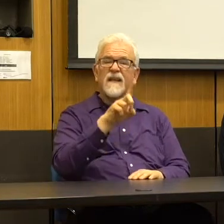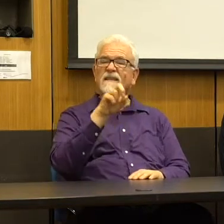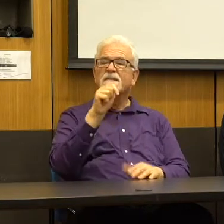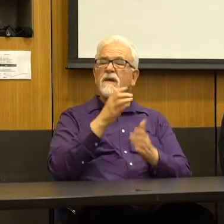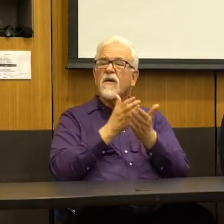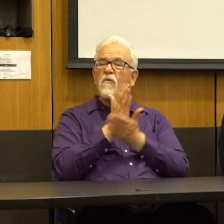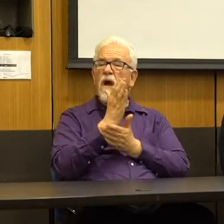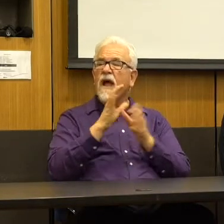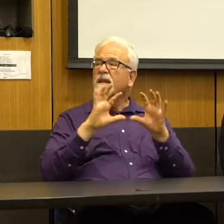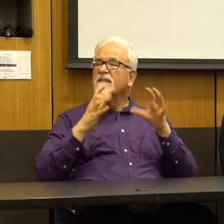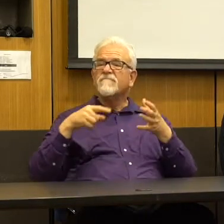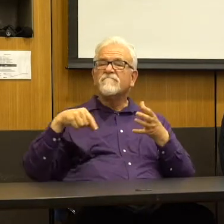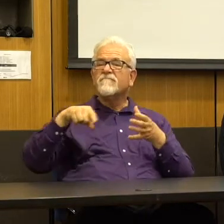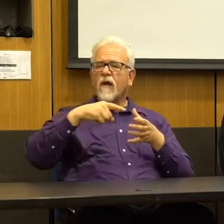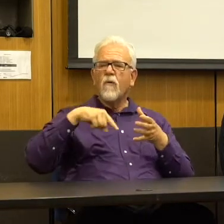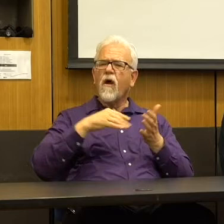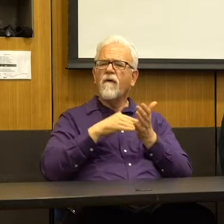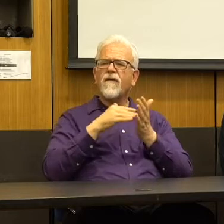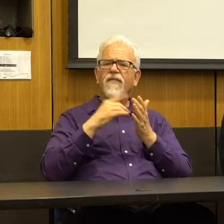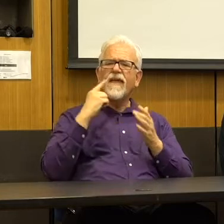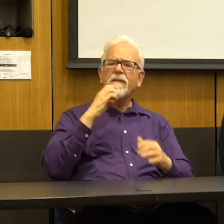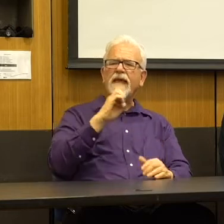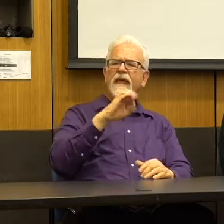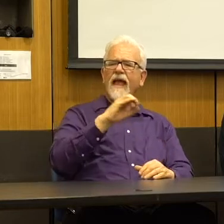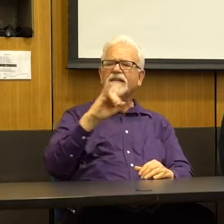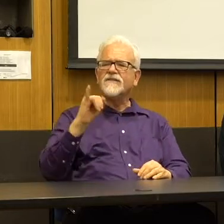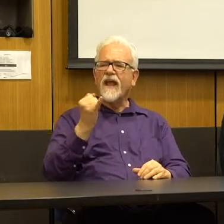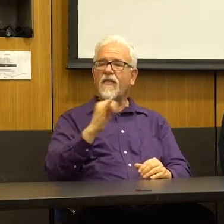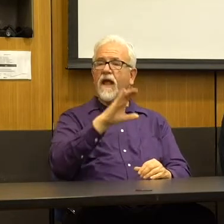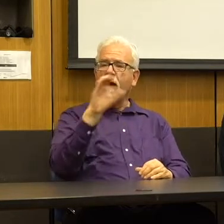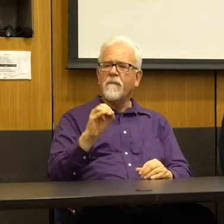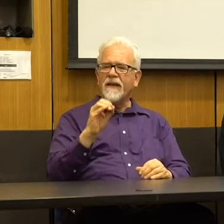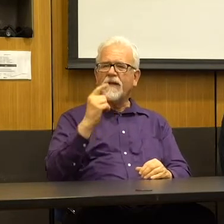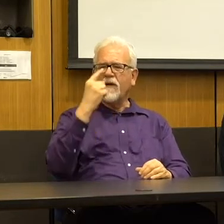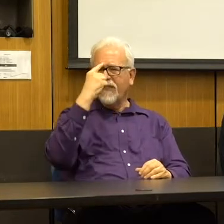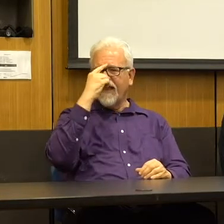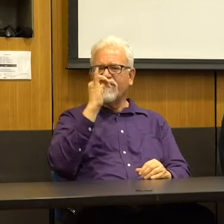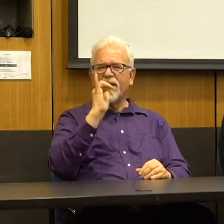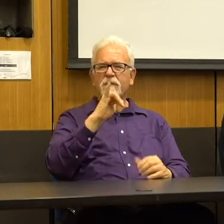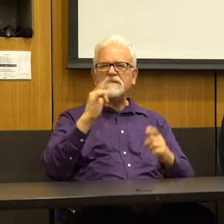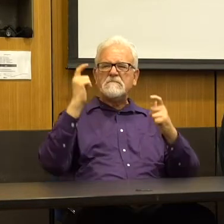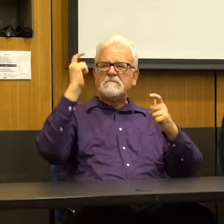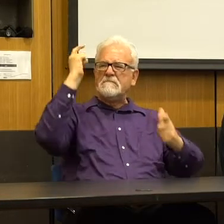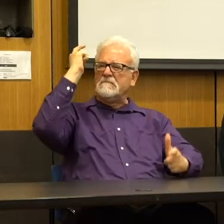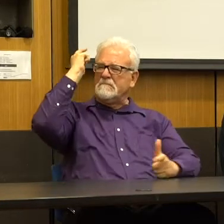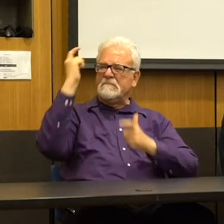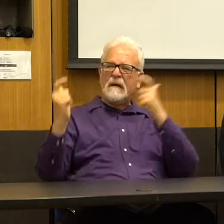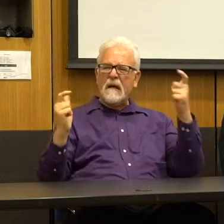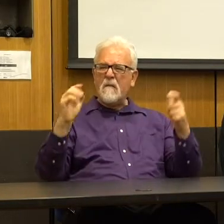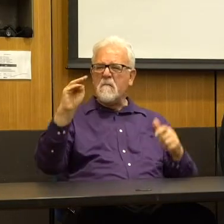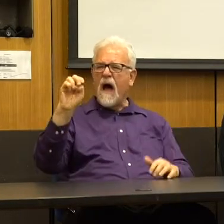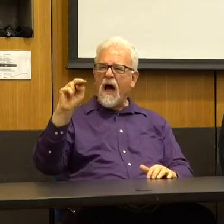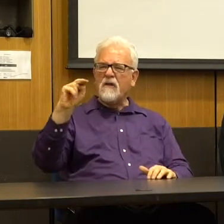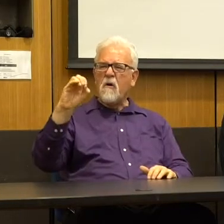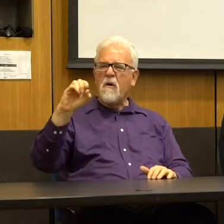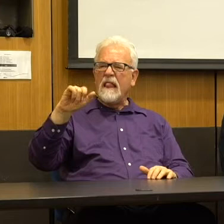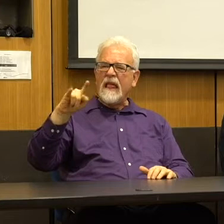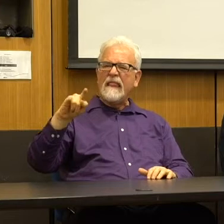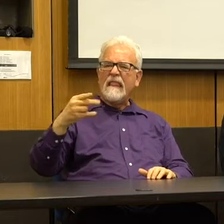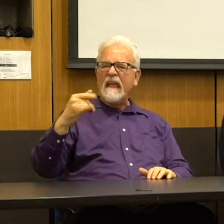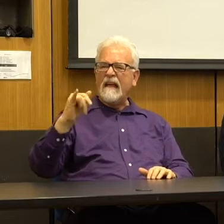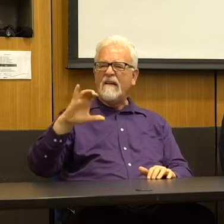often think about Everest and Jennings, the company, and we think about them as this monolithic corporation